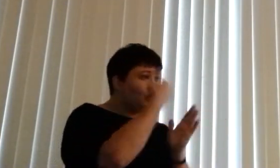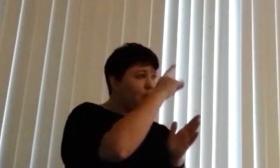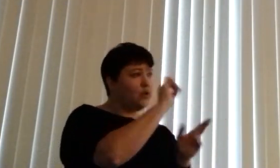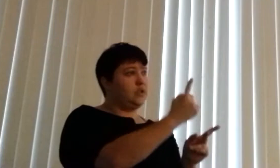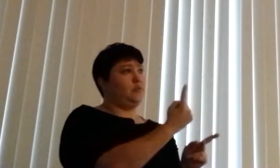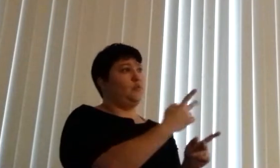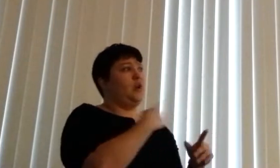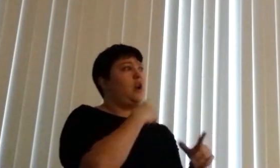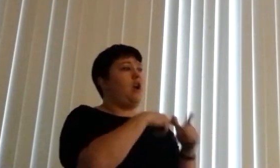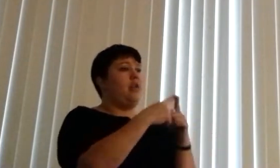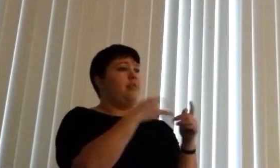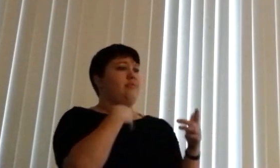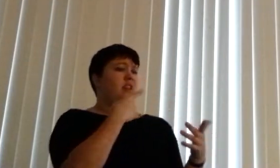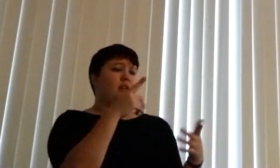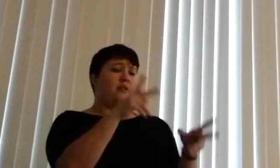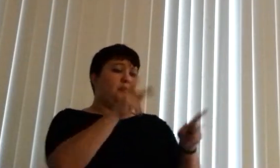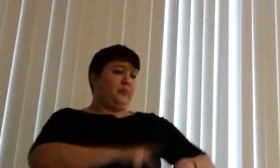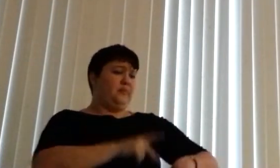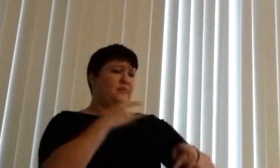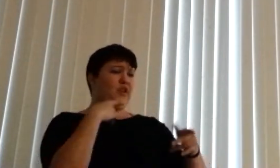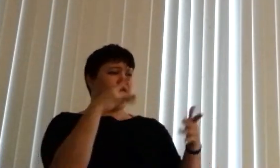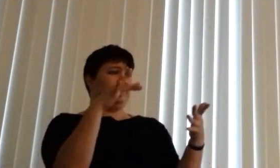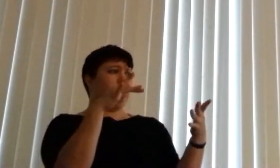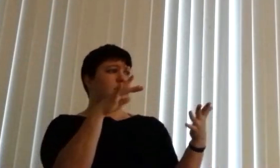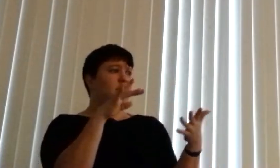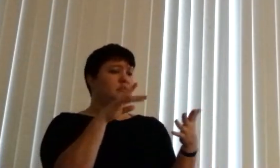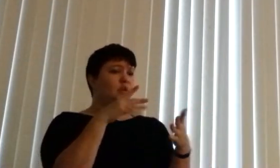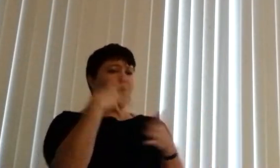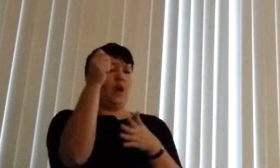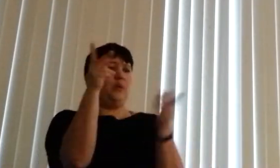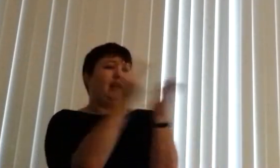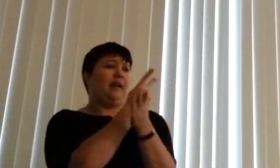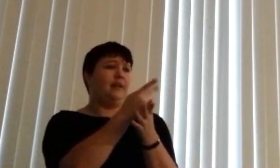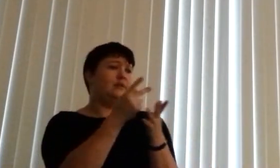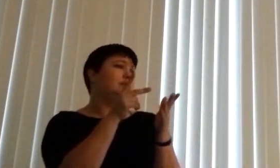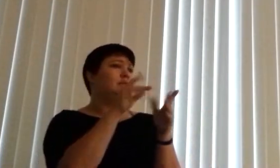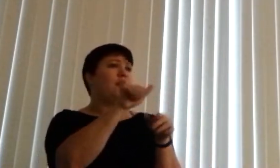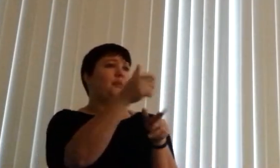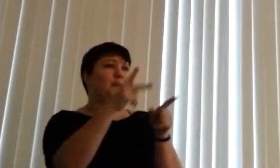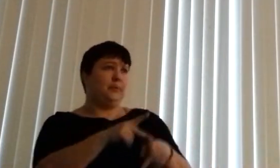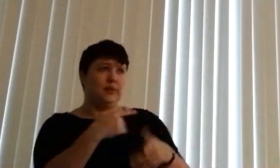commits horrific acts and so forth. Decline, but not disappear.